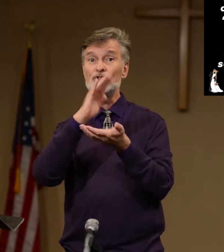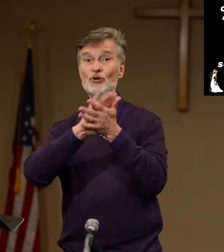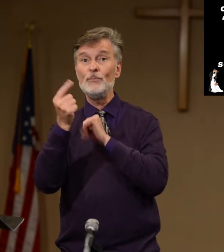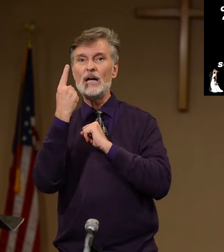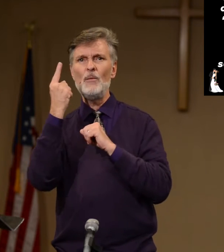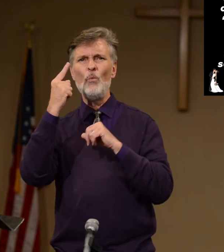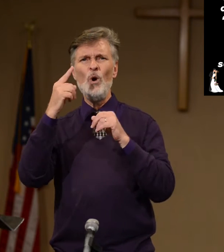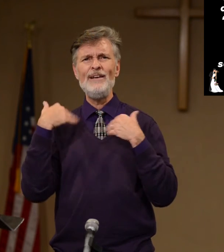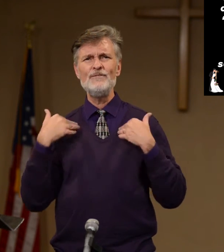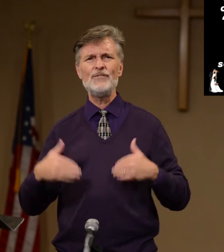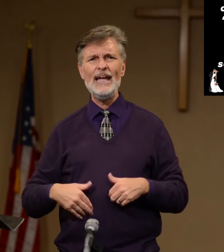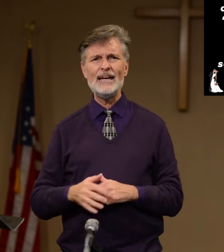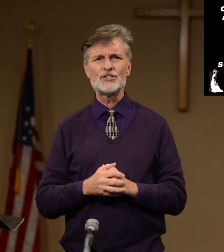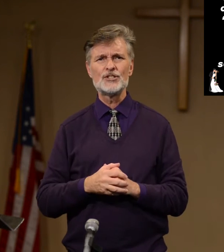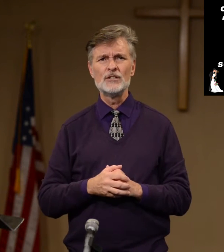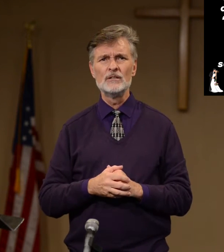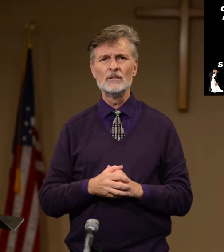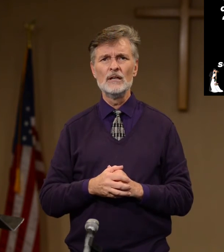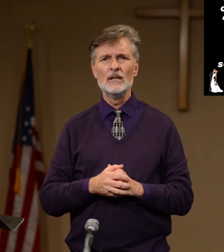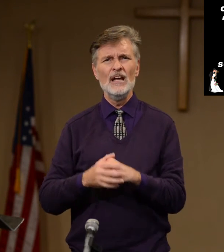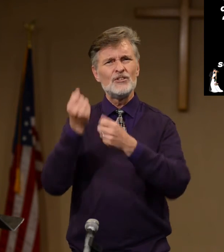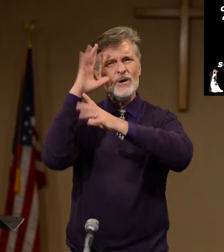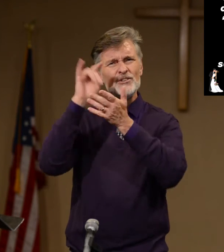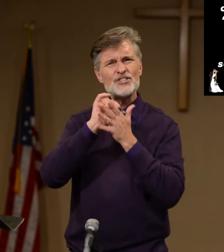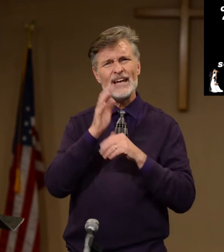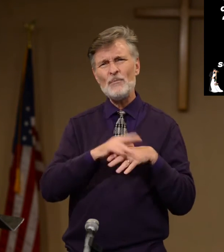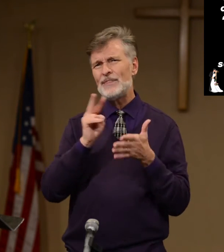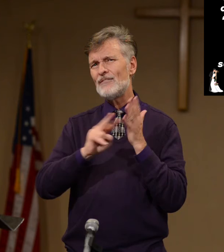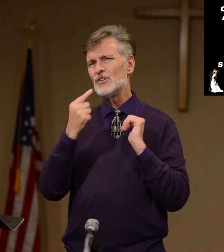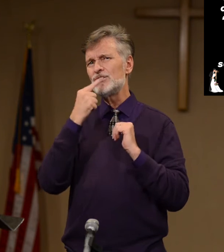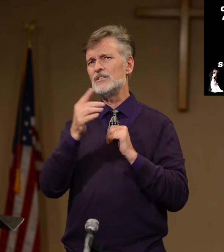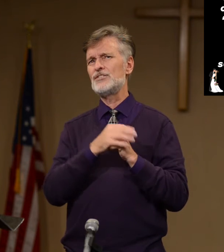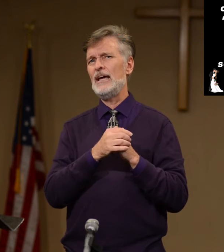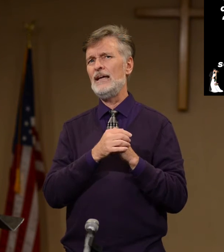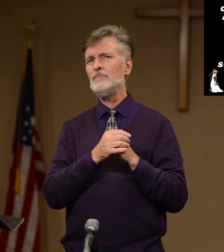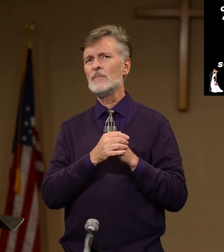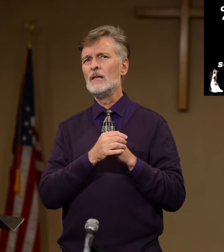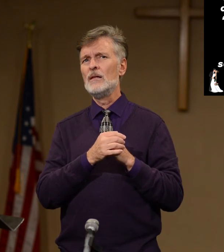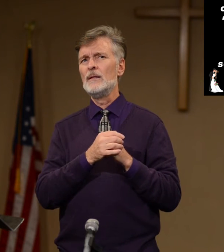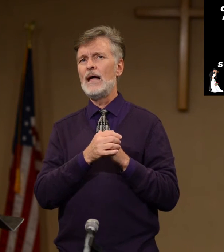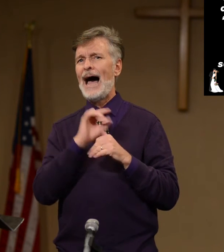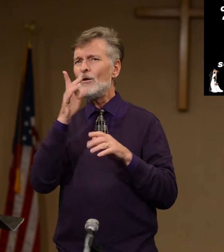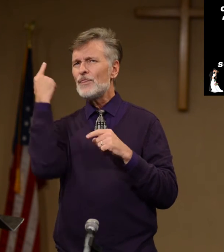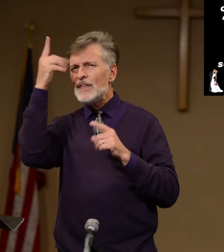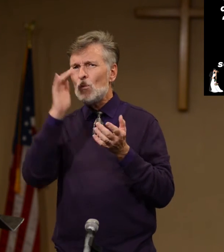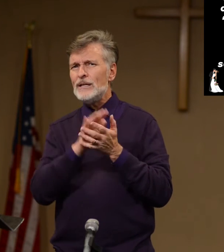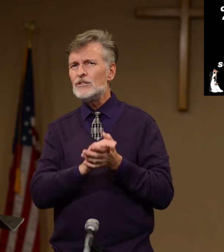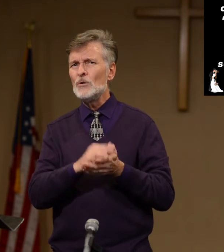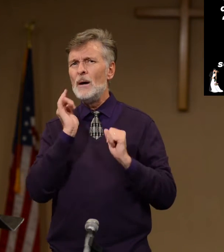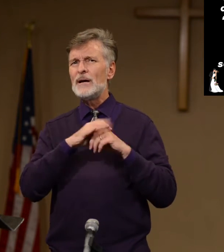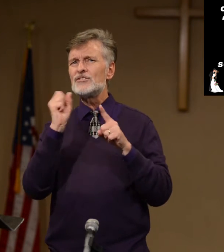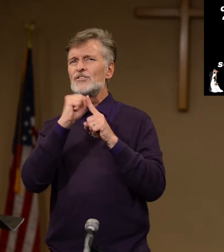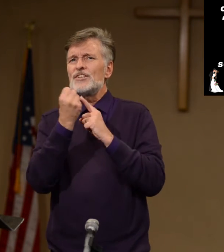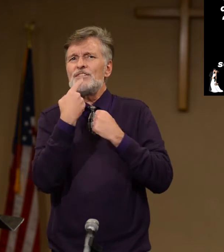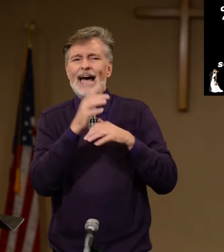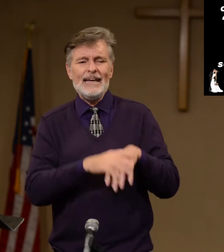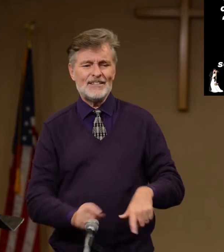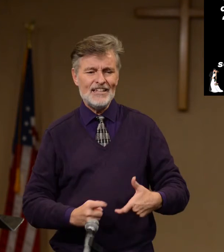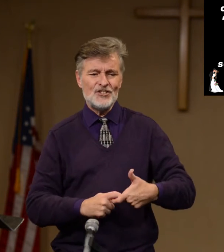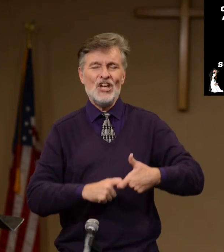two become one flesh. Do you understand what that verse is saying? I don't think we do, because our society says